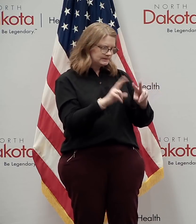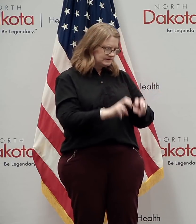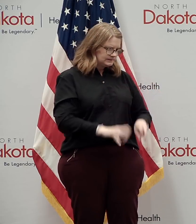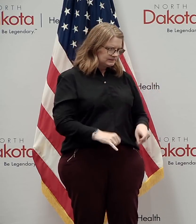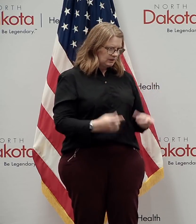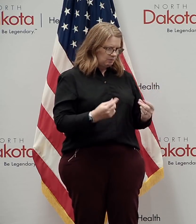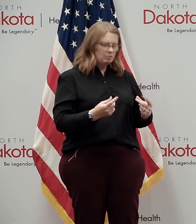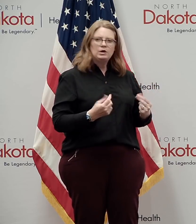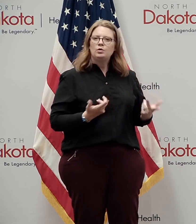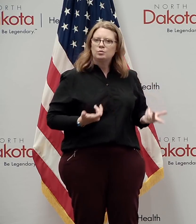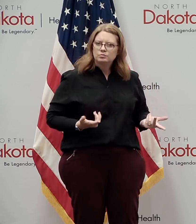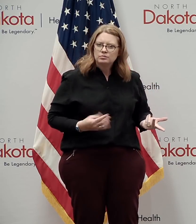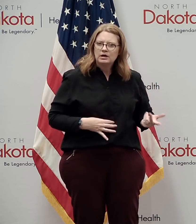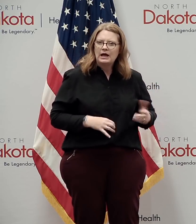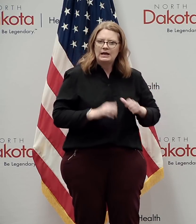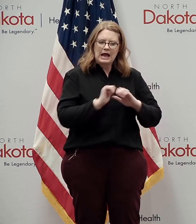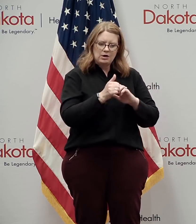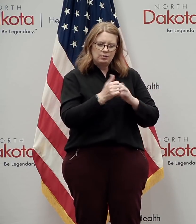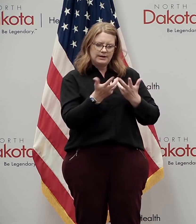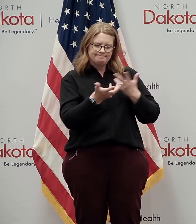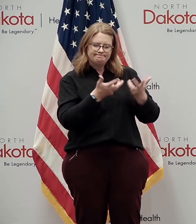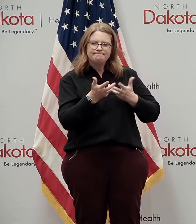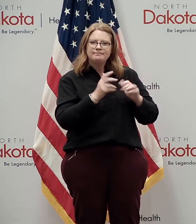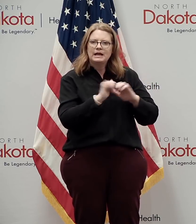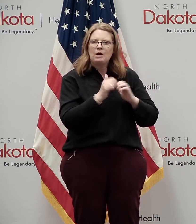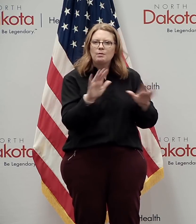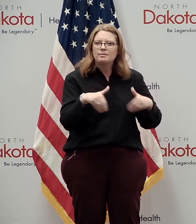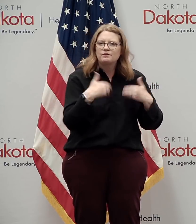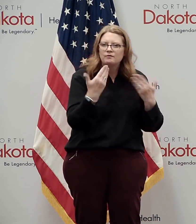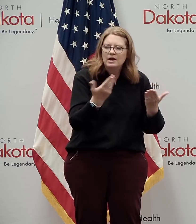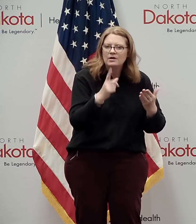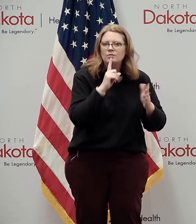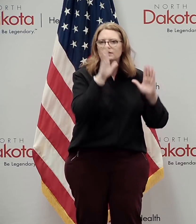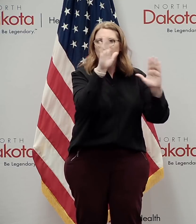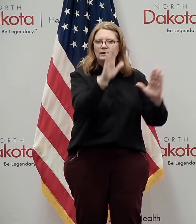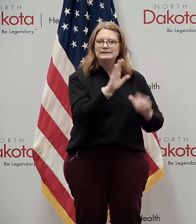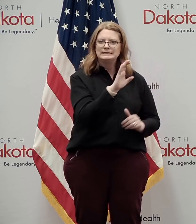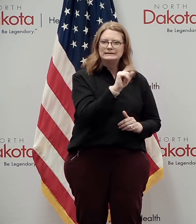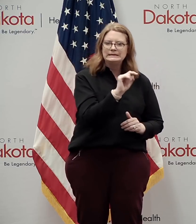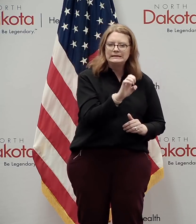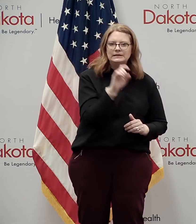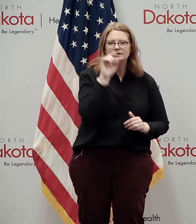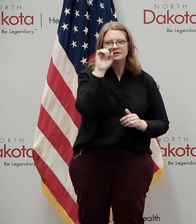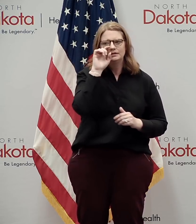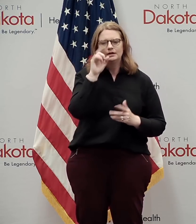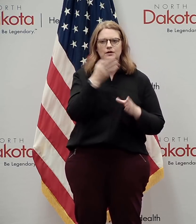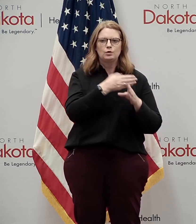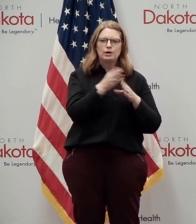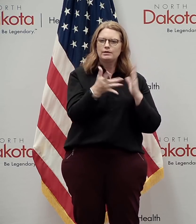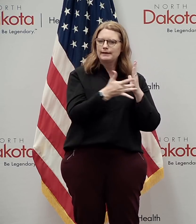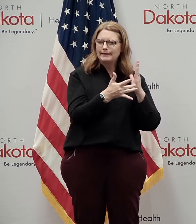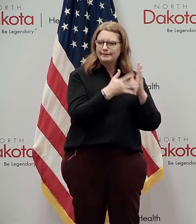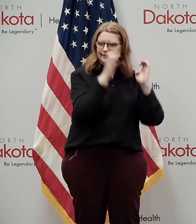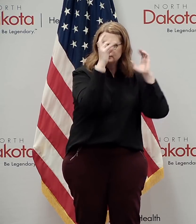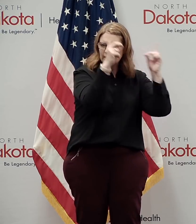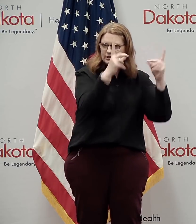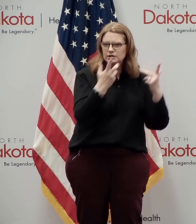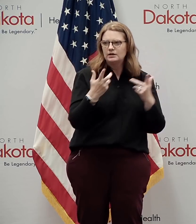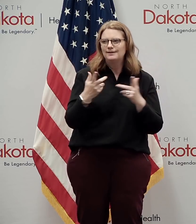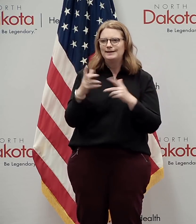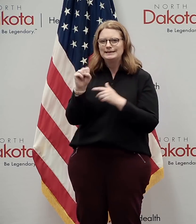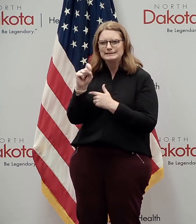their time to address, how we deliver great CTE, how we deliver a STEM as a team